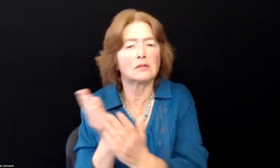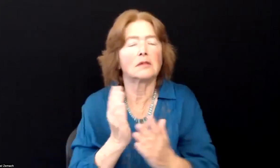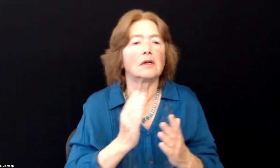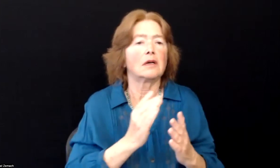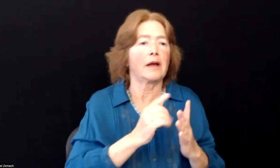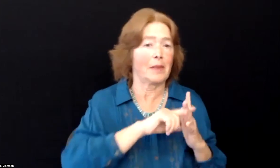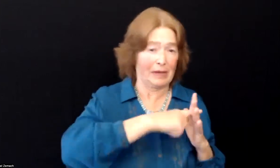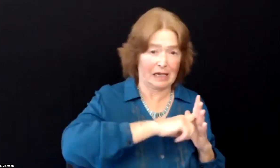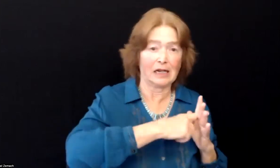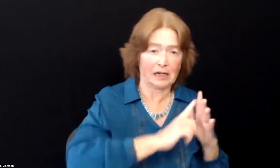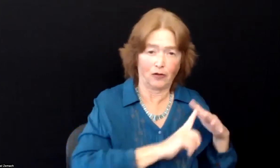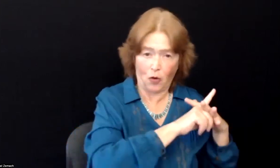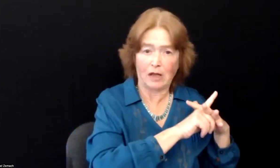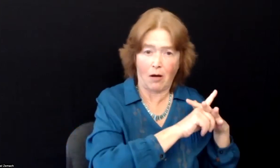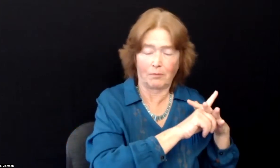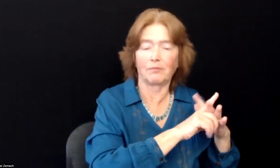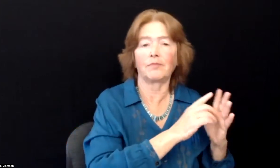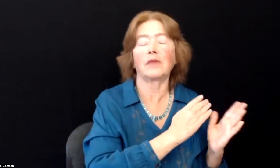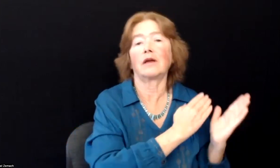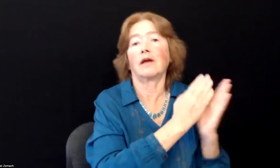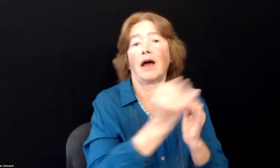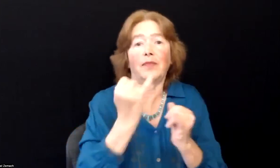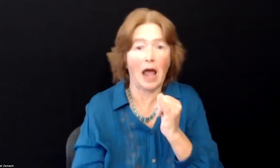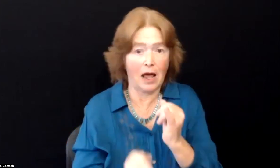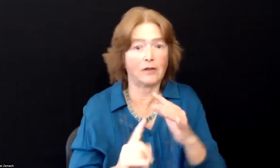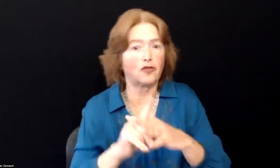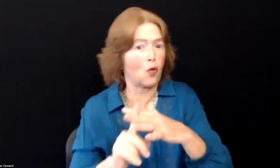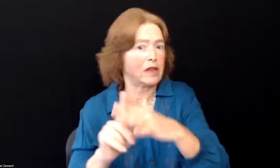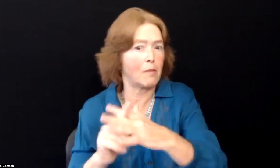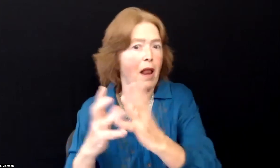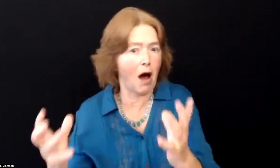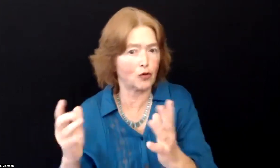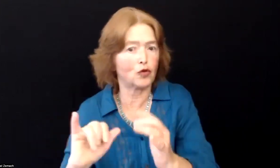the book, and he shows up at the beginning and he shows up at the end a lot,